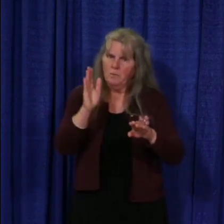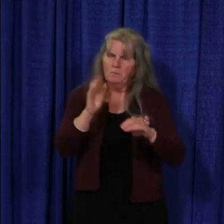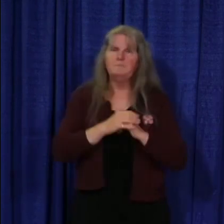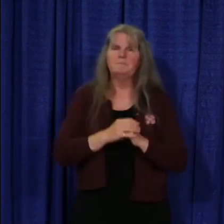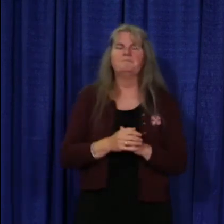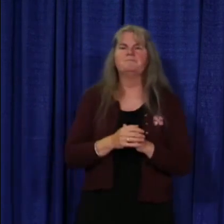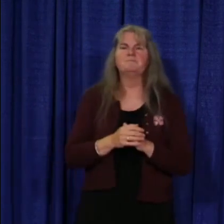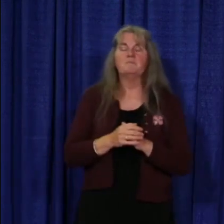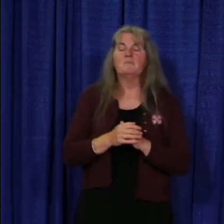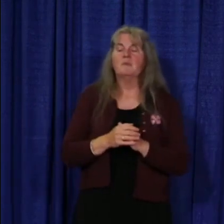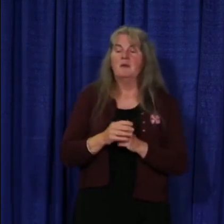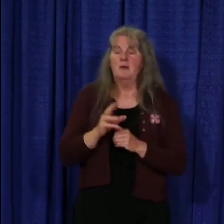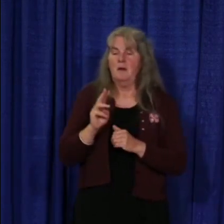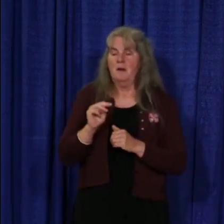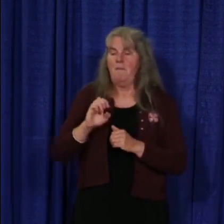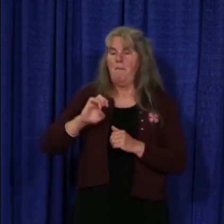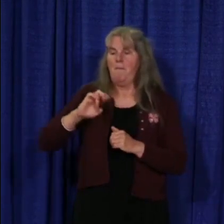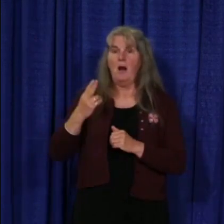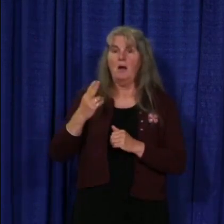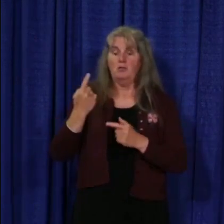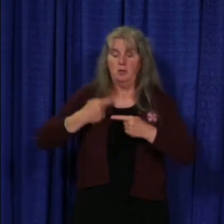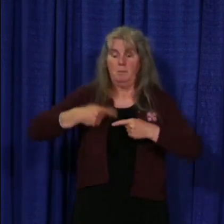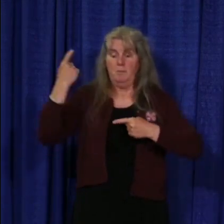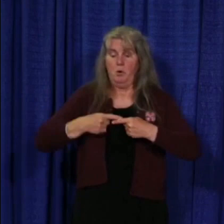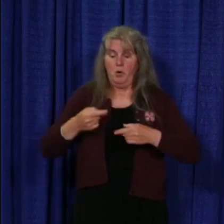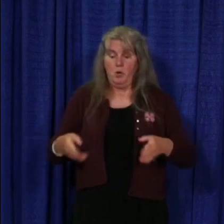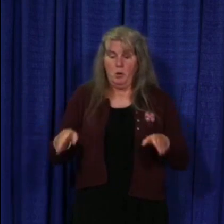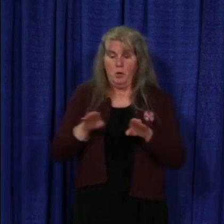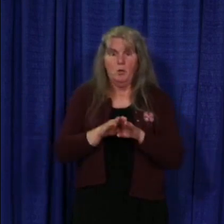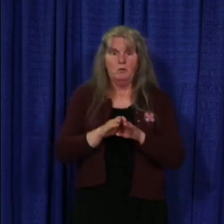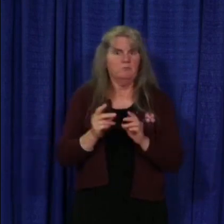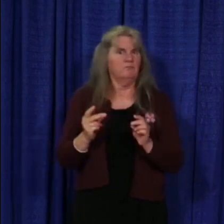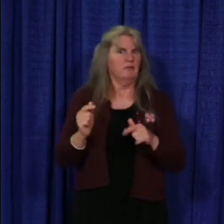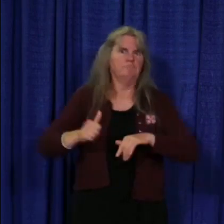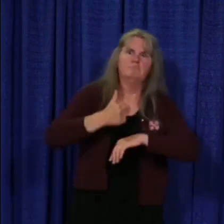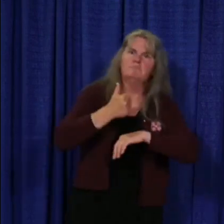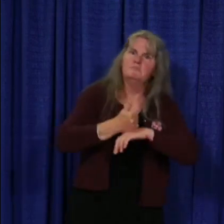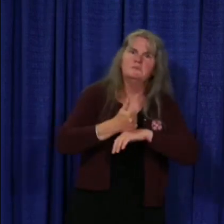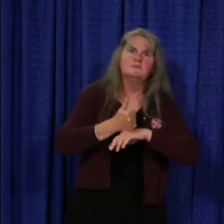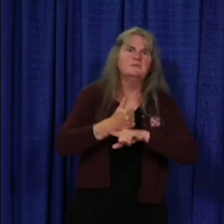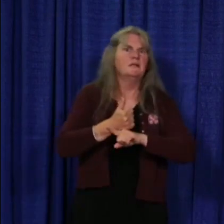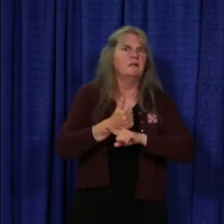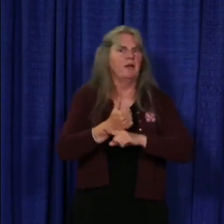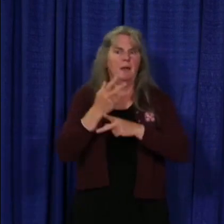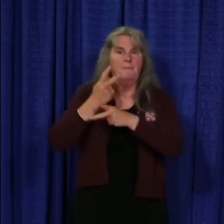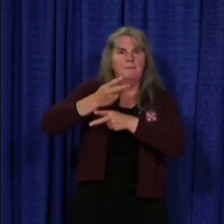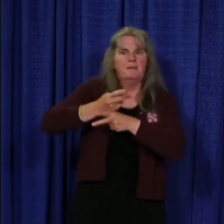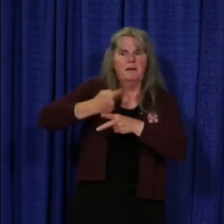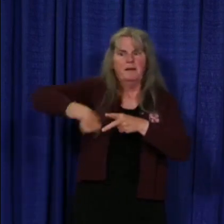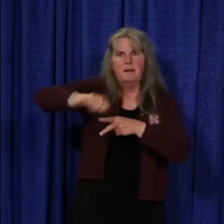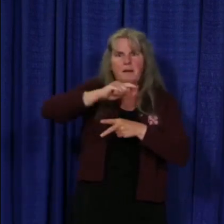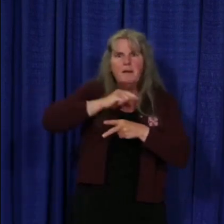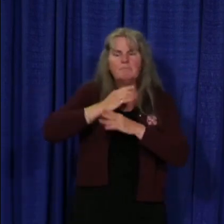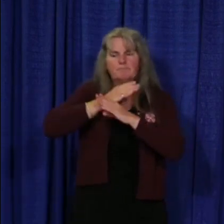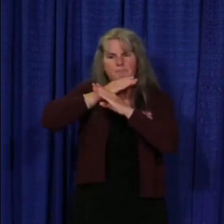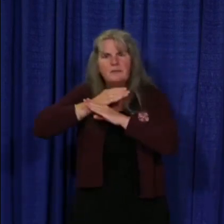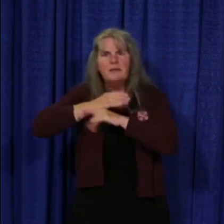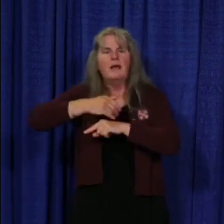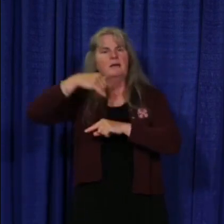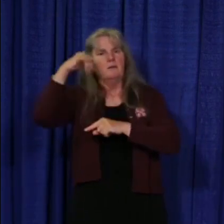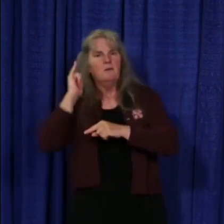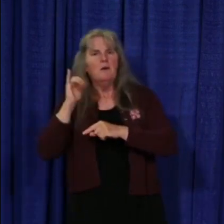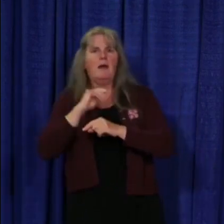Closing the borders back in March was a swift and heavy tool that we needed to put into place to protect ourselves and our health